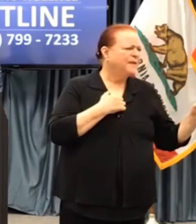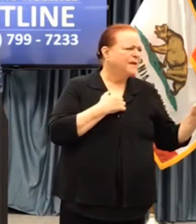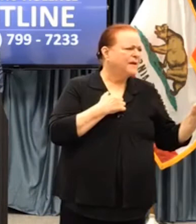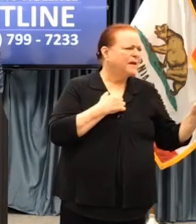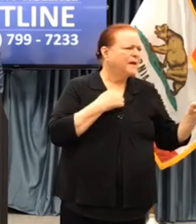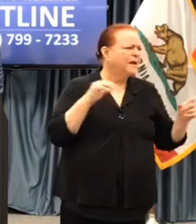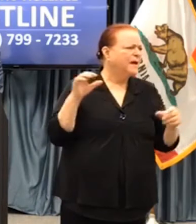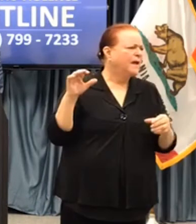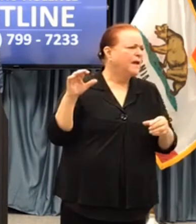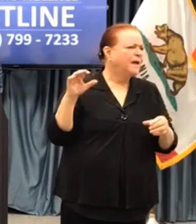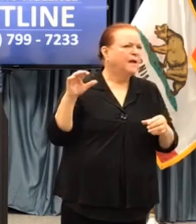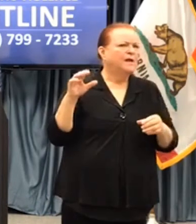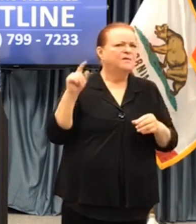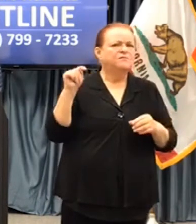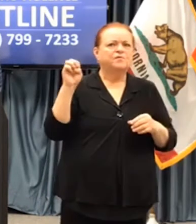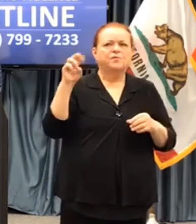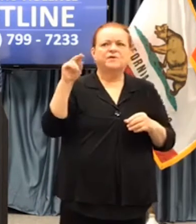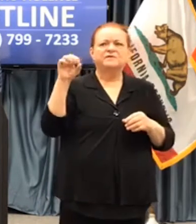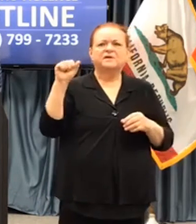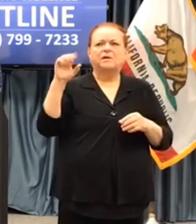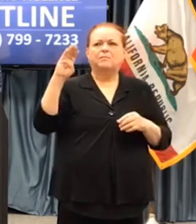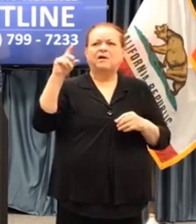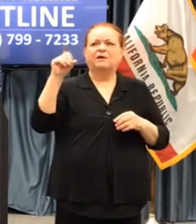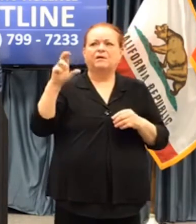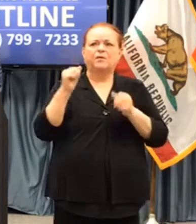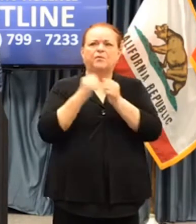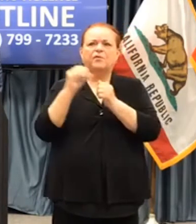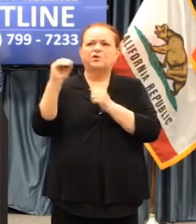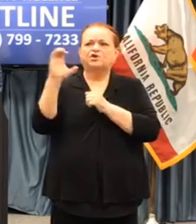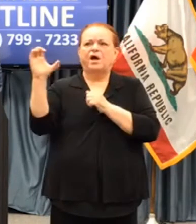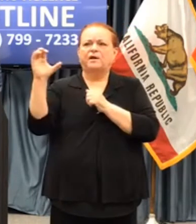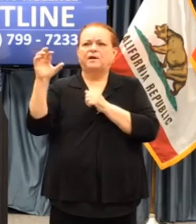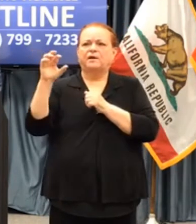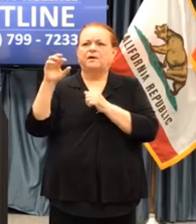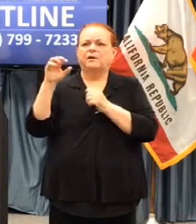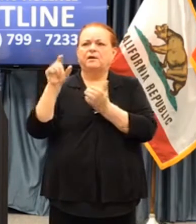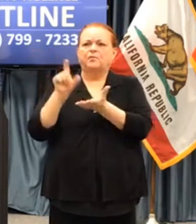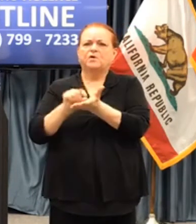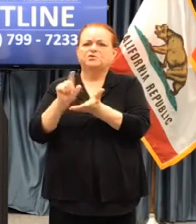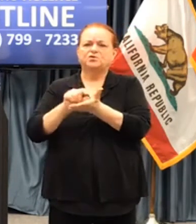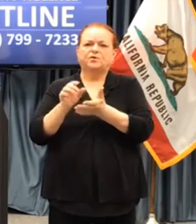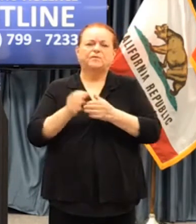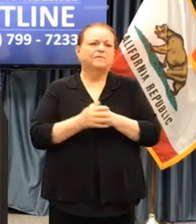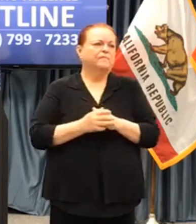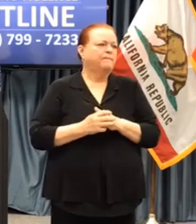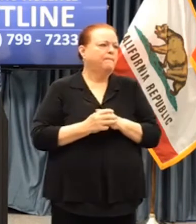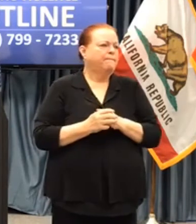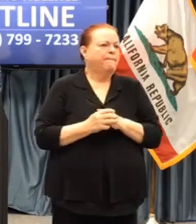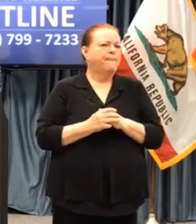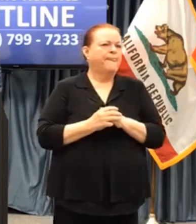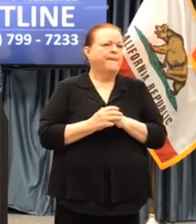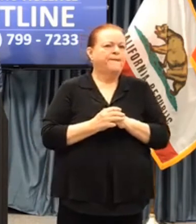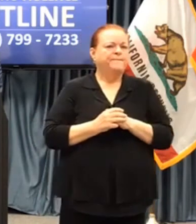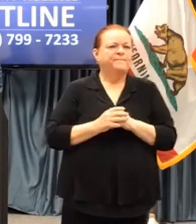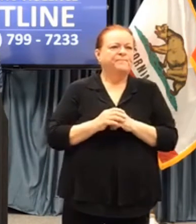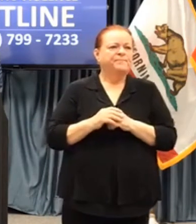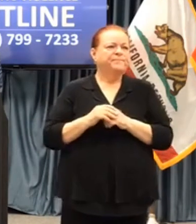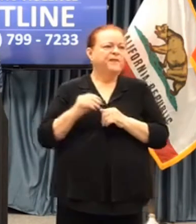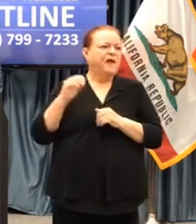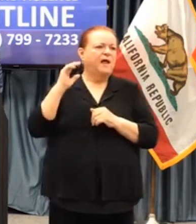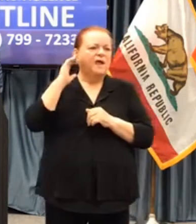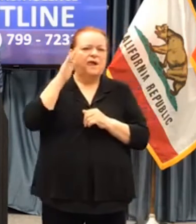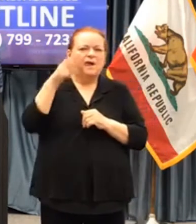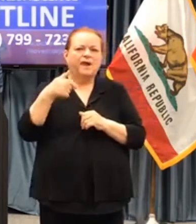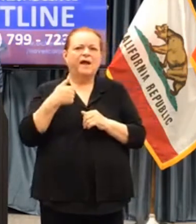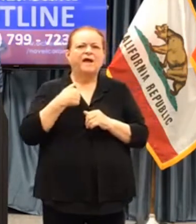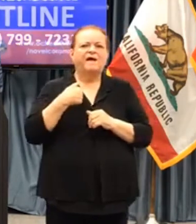the line of Teresa Walker with Orange County Register. Please go ahead. Hi. I have